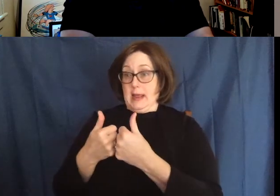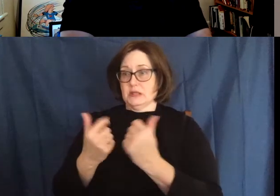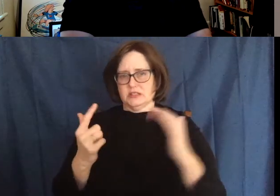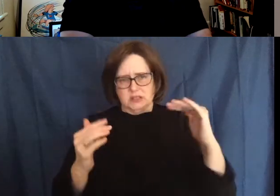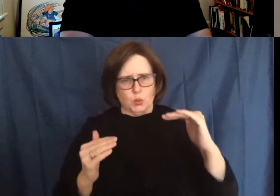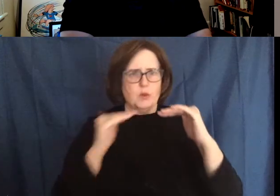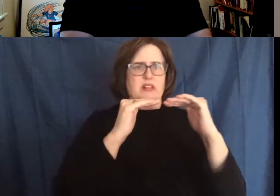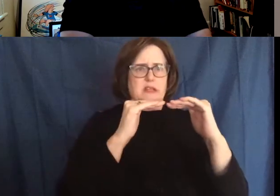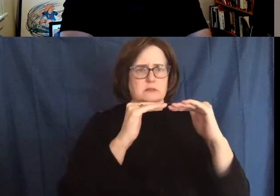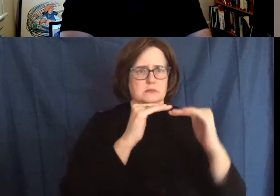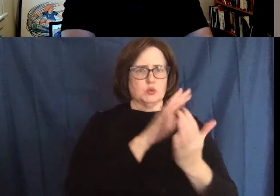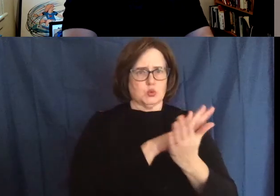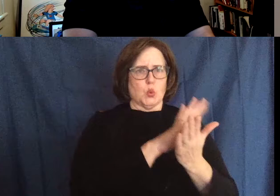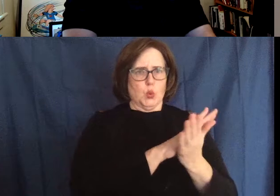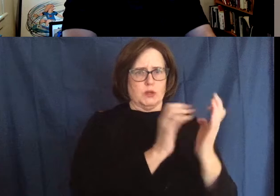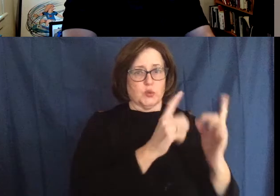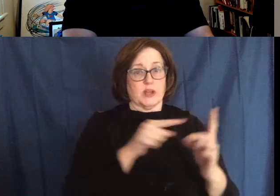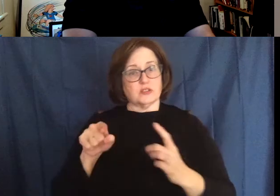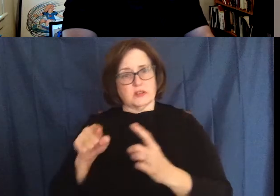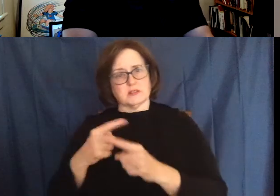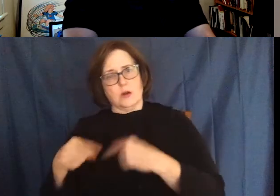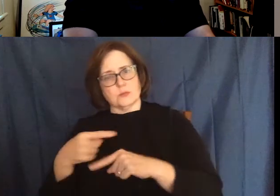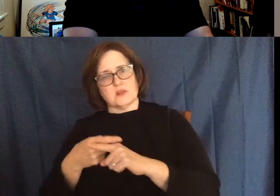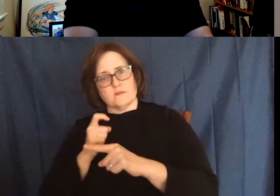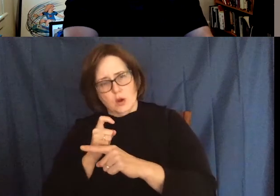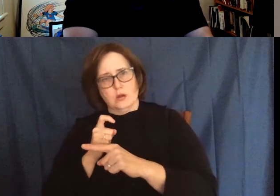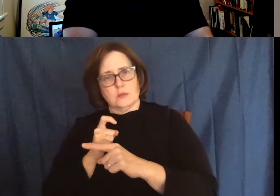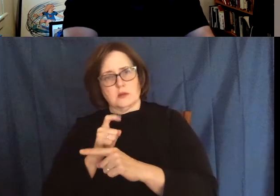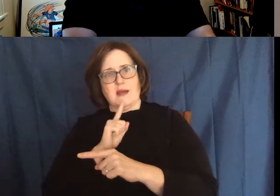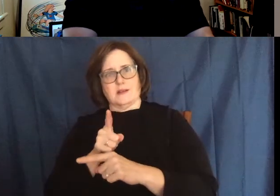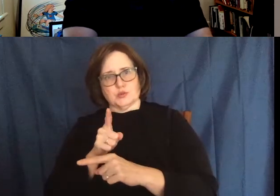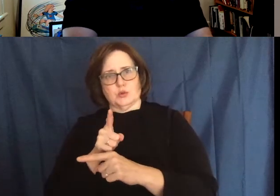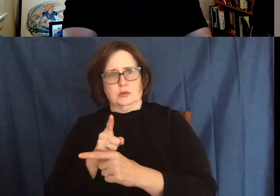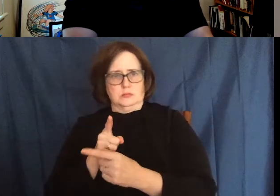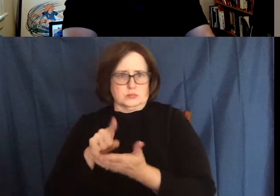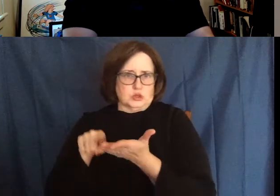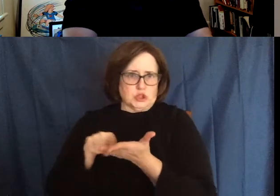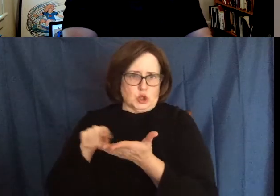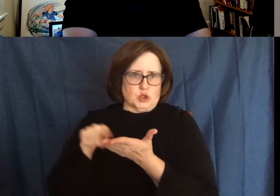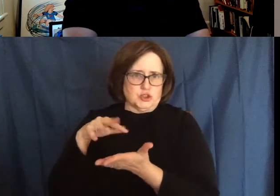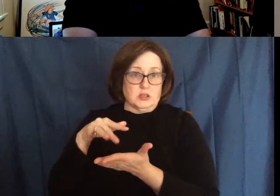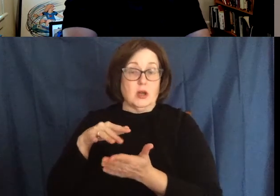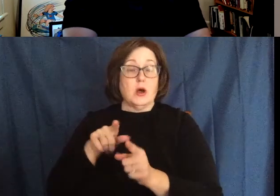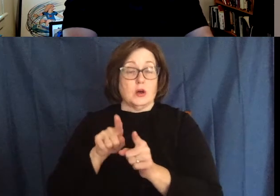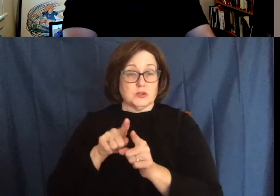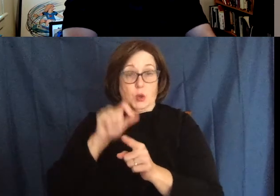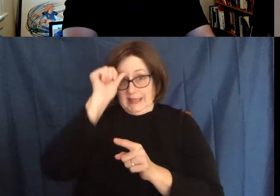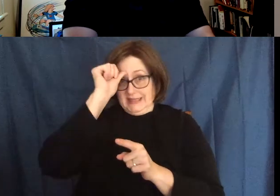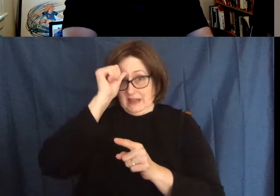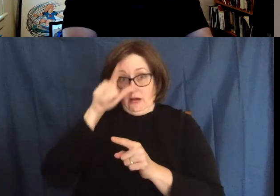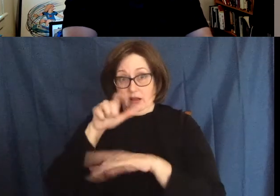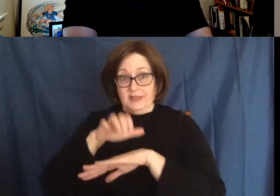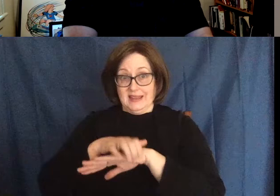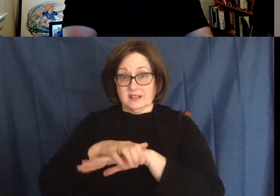actual research. And we even found in one of our India studies with children who didn't even have English as a first language, that their letter